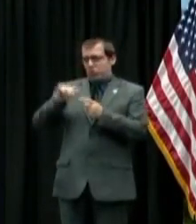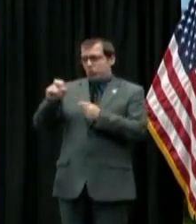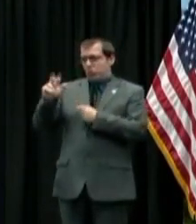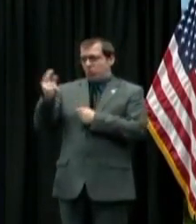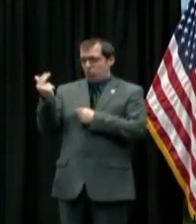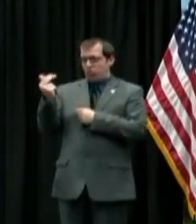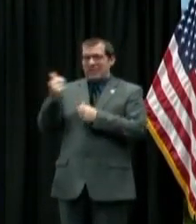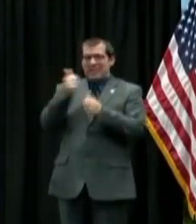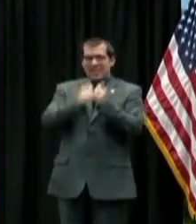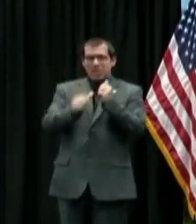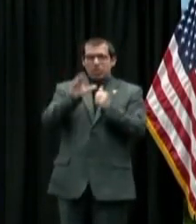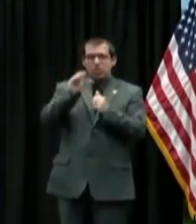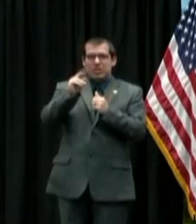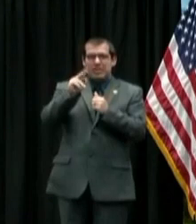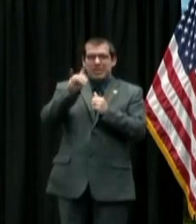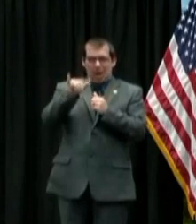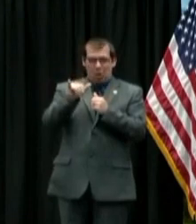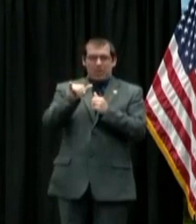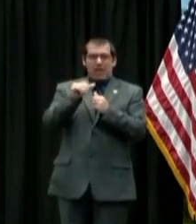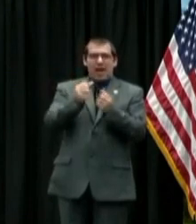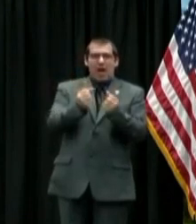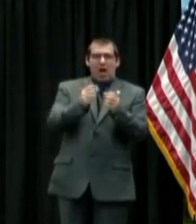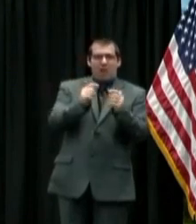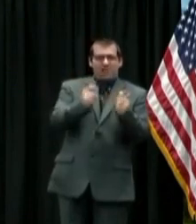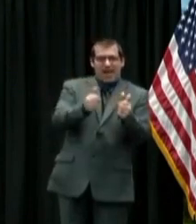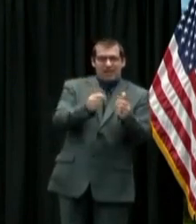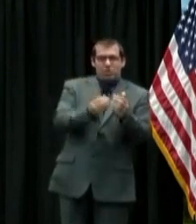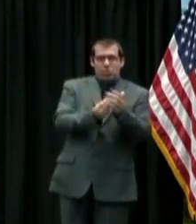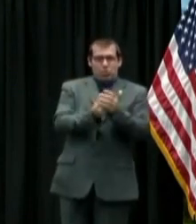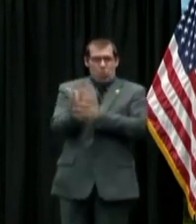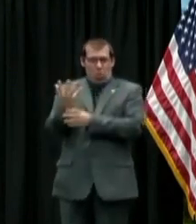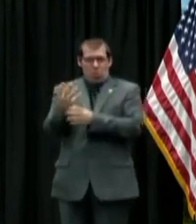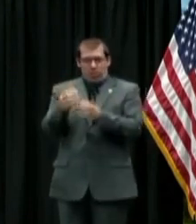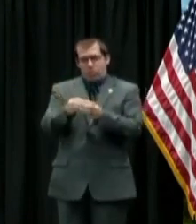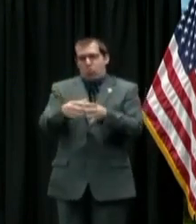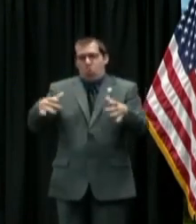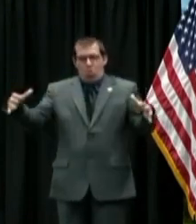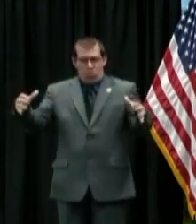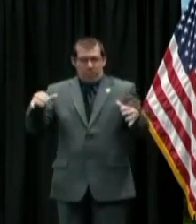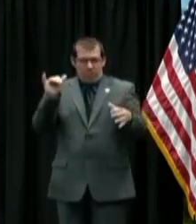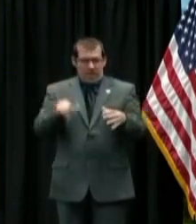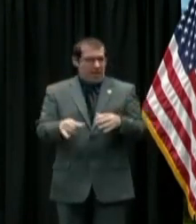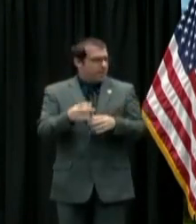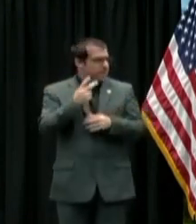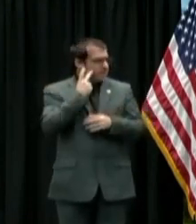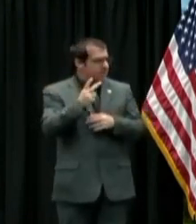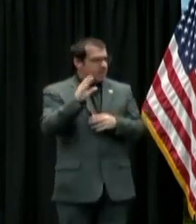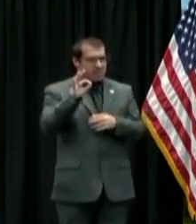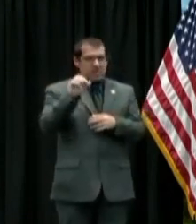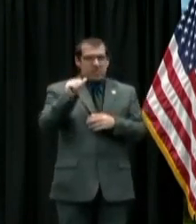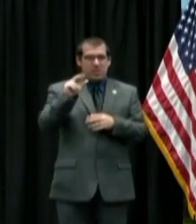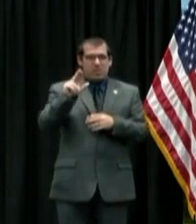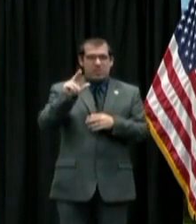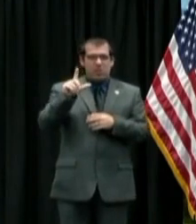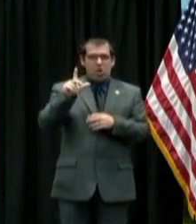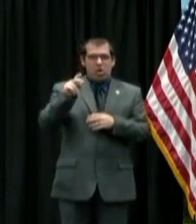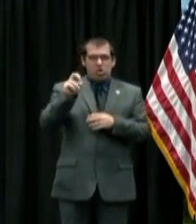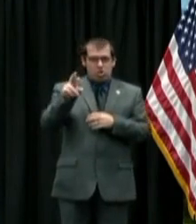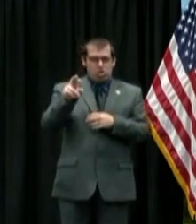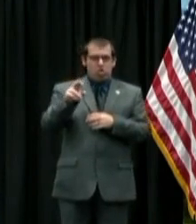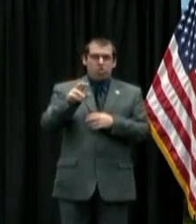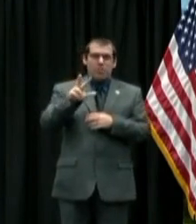by county. And so this is just giving you a sample of the growth rate. Here we have Faulkner County growing at a